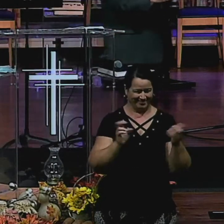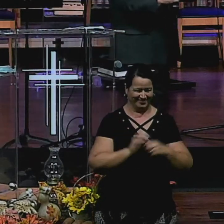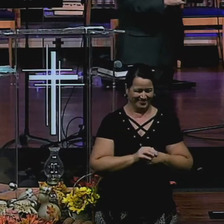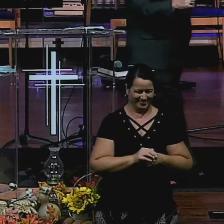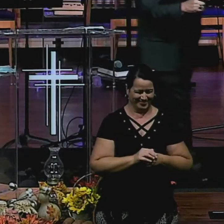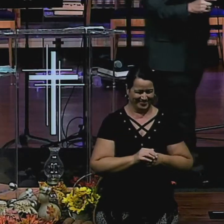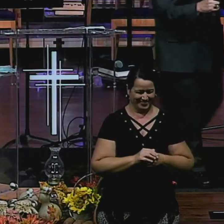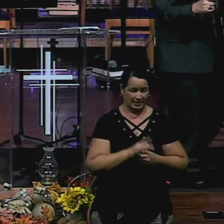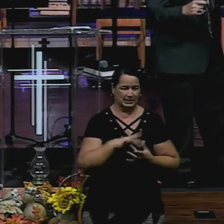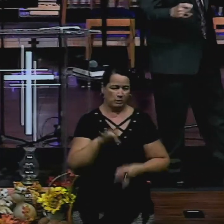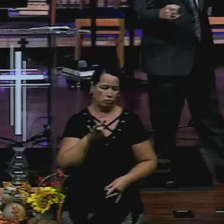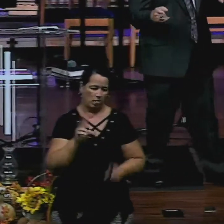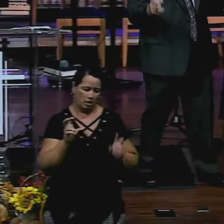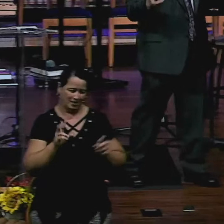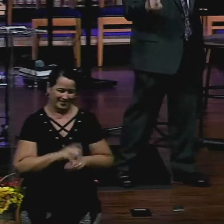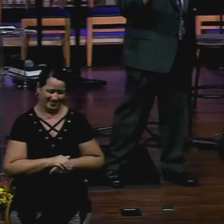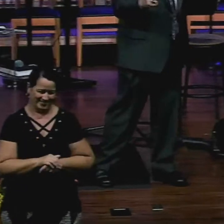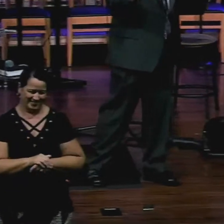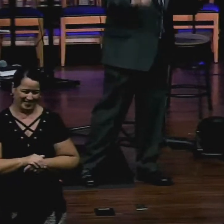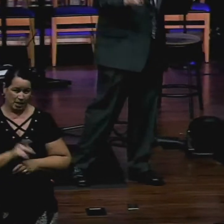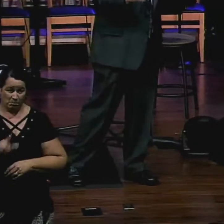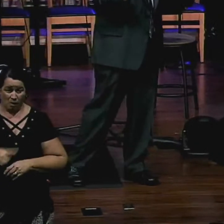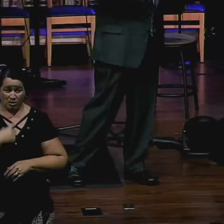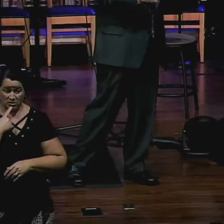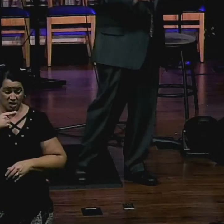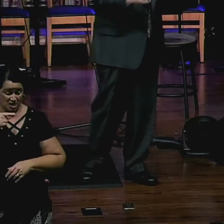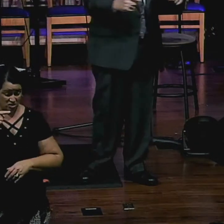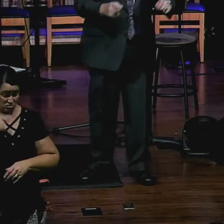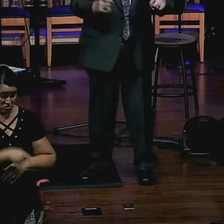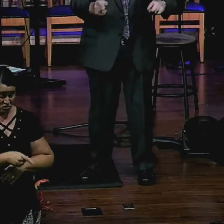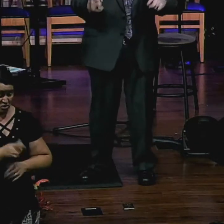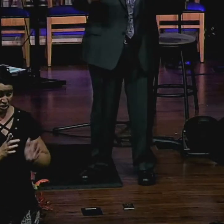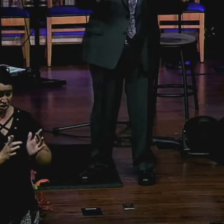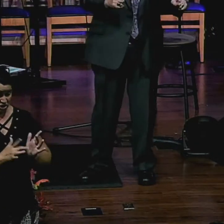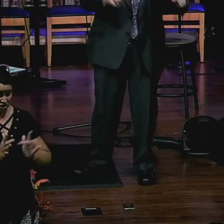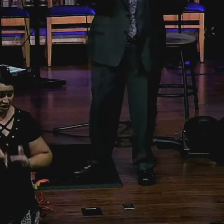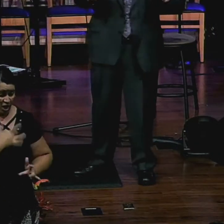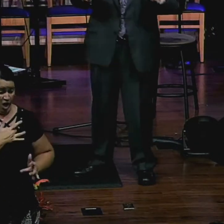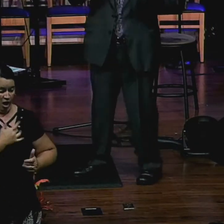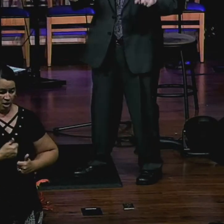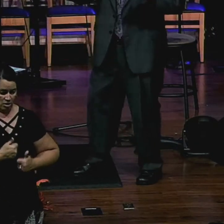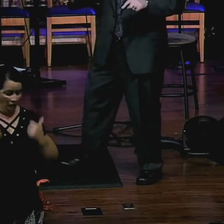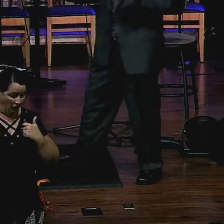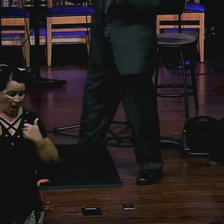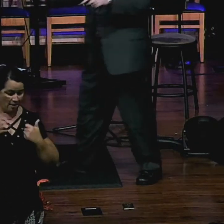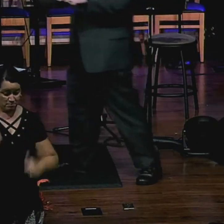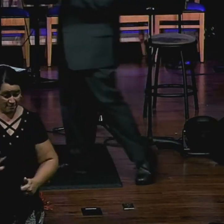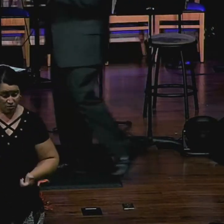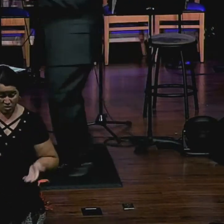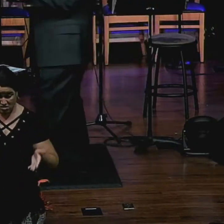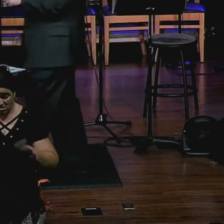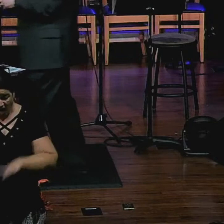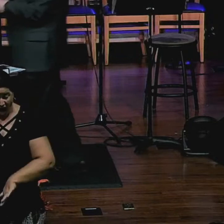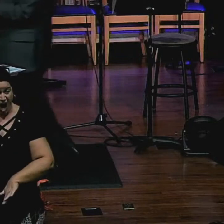know, Paul said it this way to the church at Ephesus, and you hath he quickened, you hath he made alive, who were once dead in trespasses and